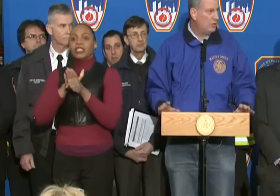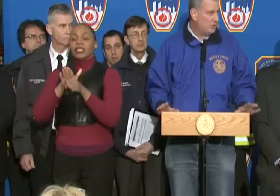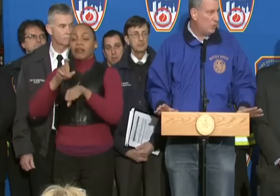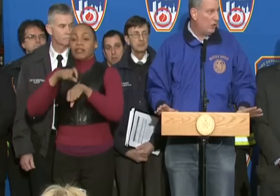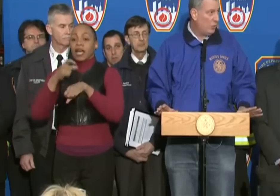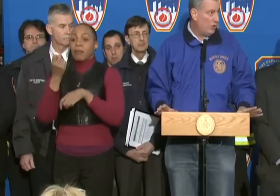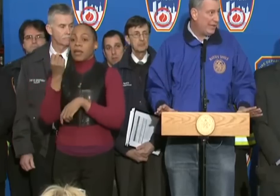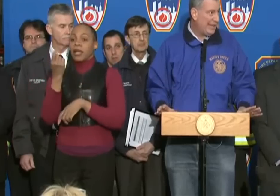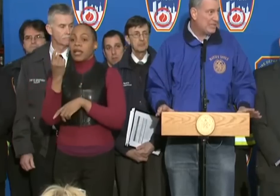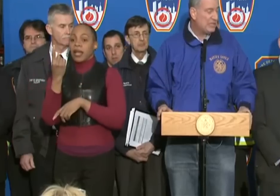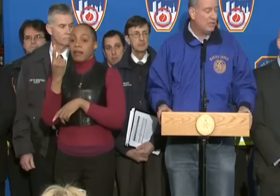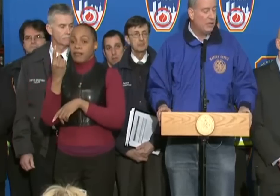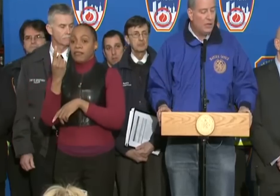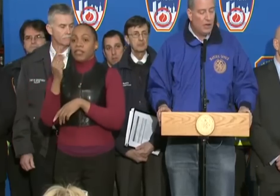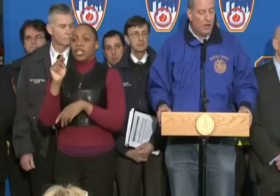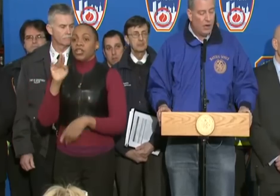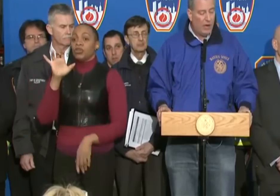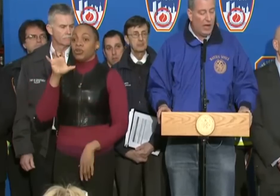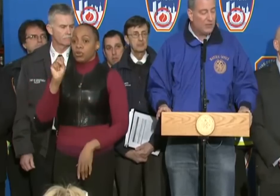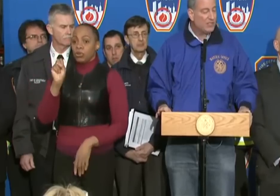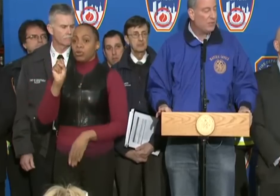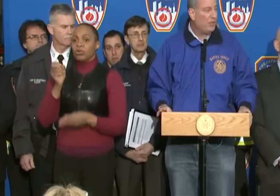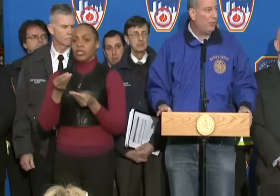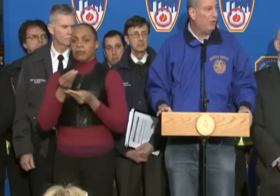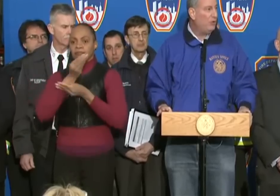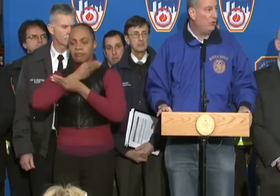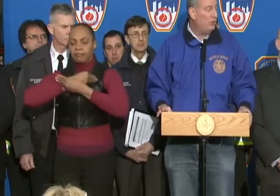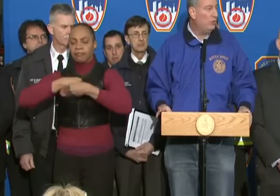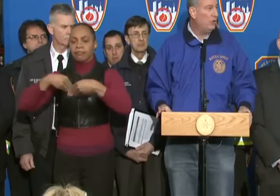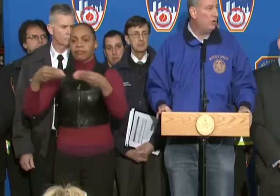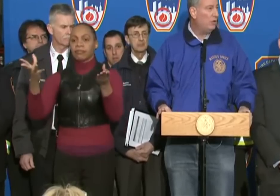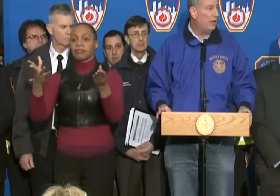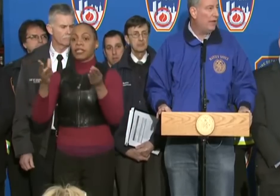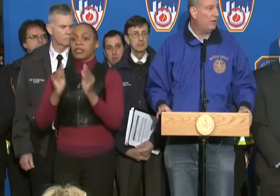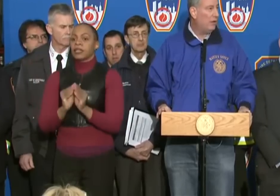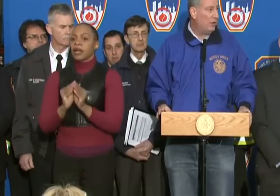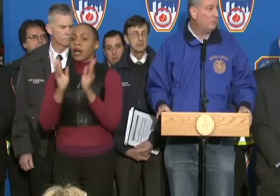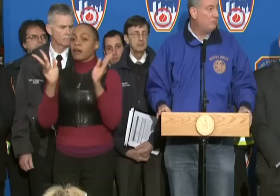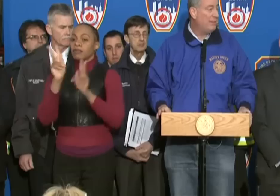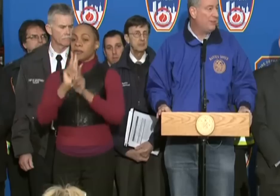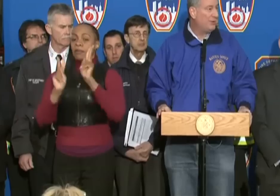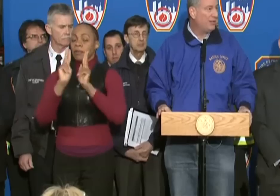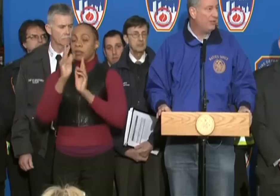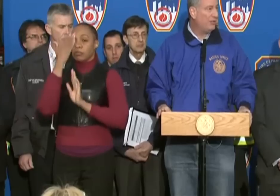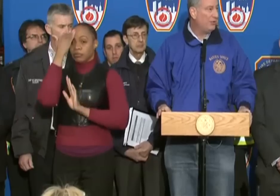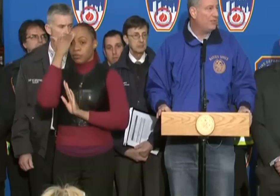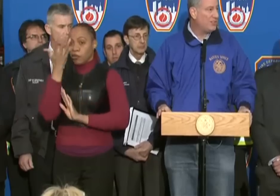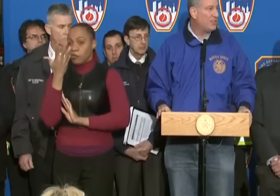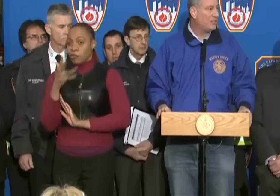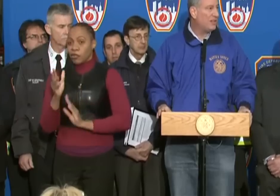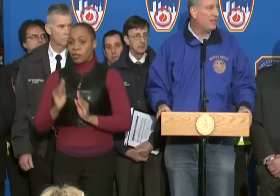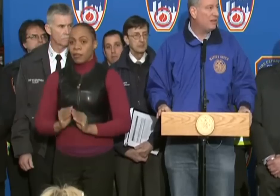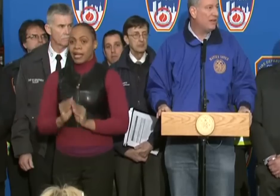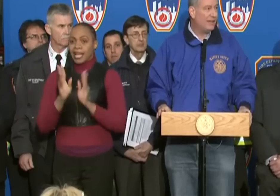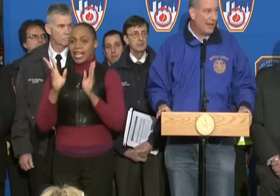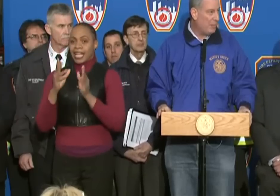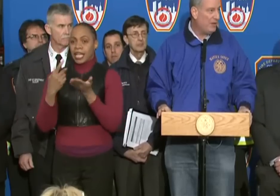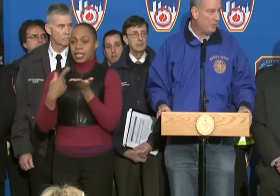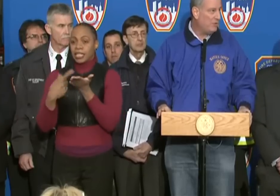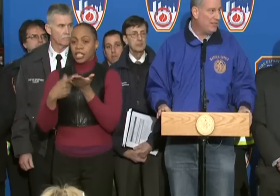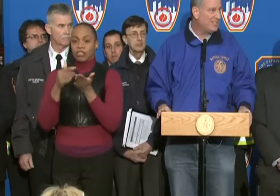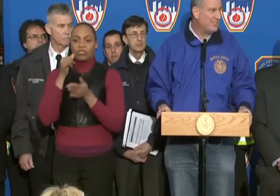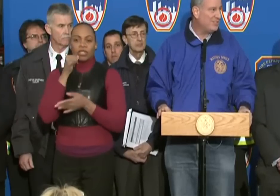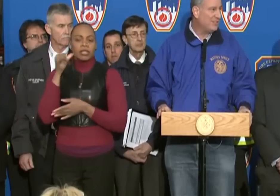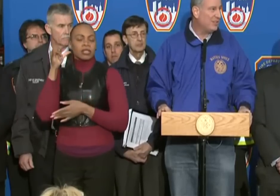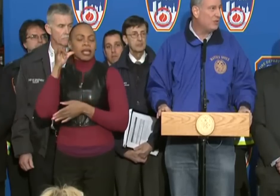news, and it was well broadcast. Obviously, people knew that, and we made that very clear in the briefings yesterday, that there had not